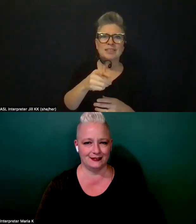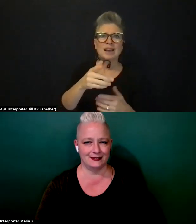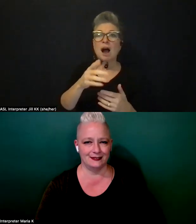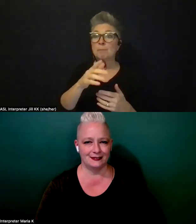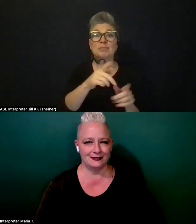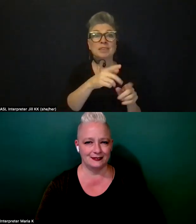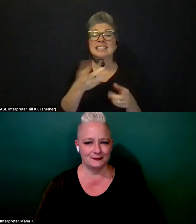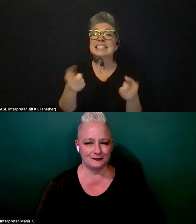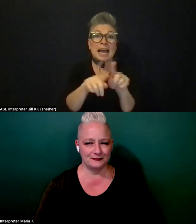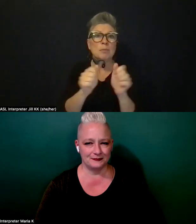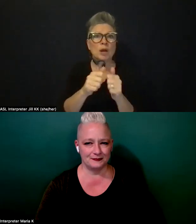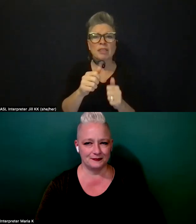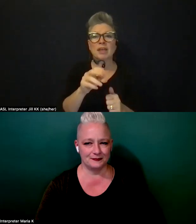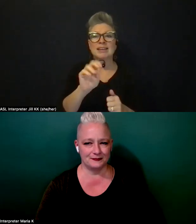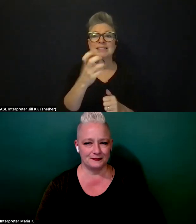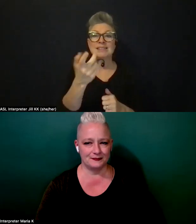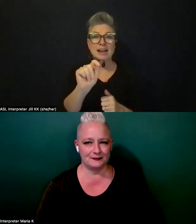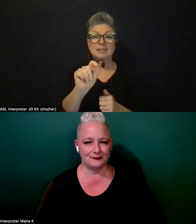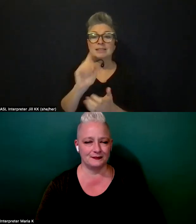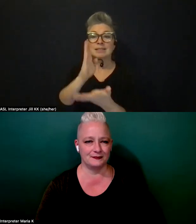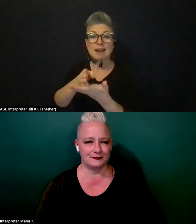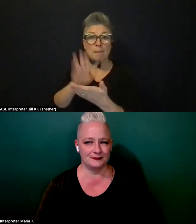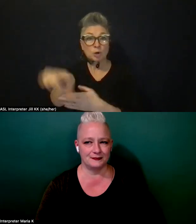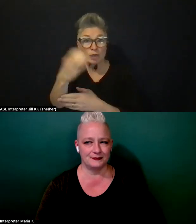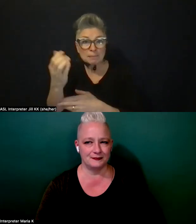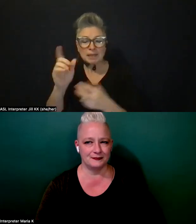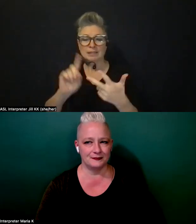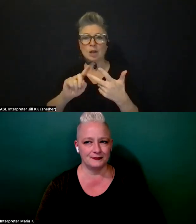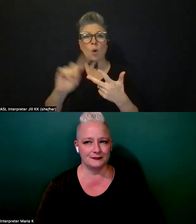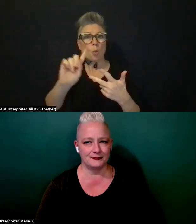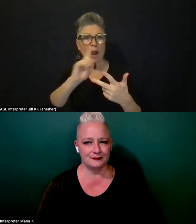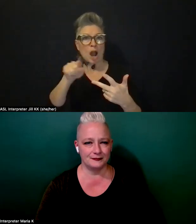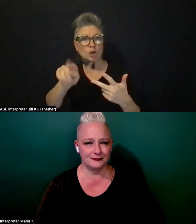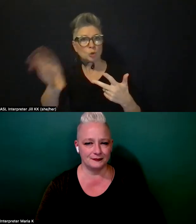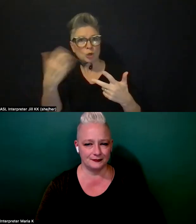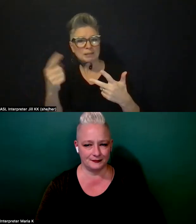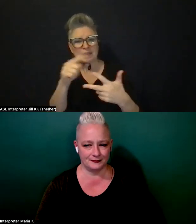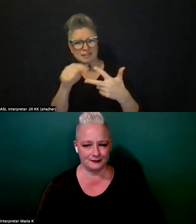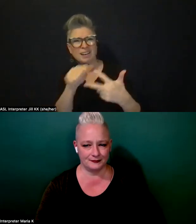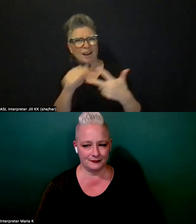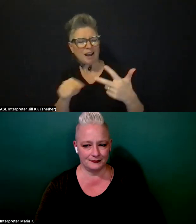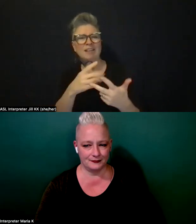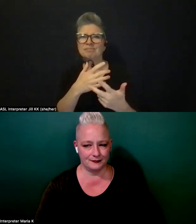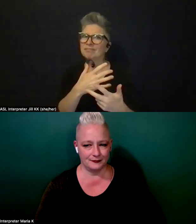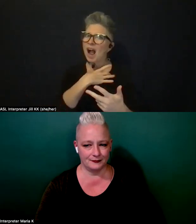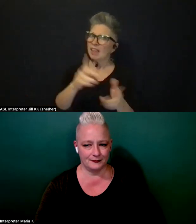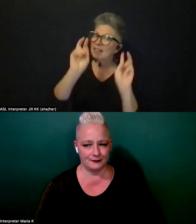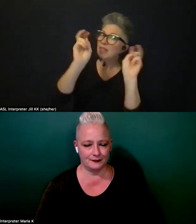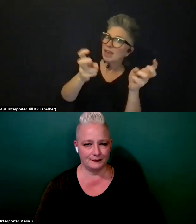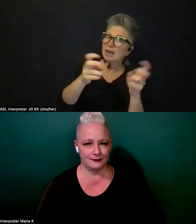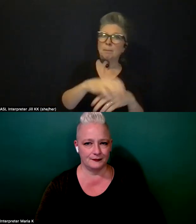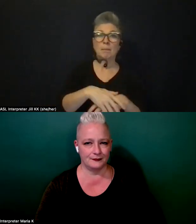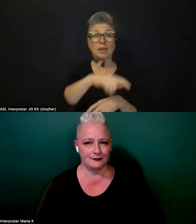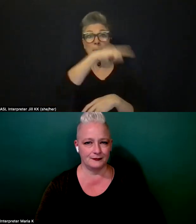Christmas and where all do Christmas. I kind of like the theme of the movie, like black and white, and then going